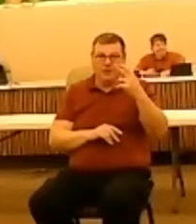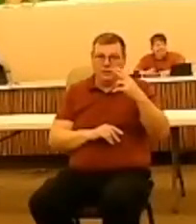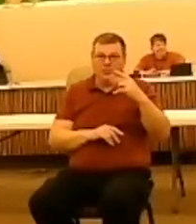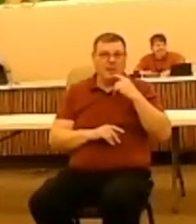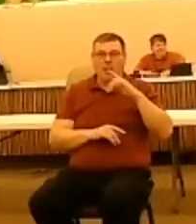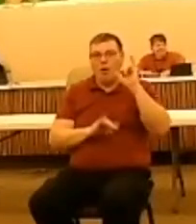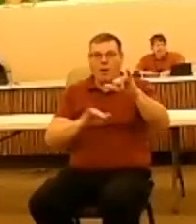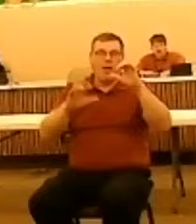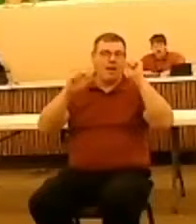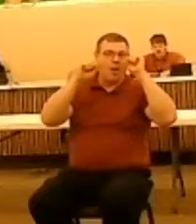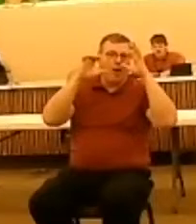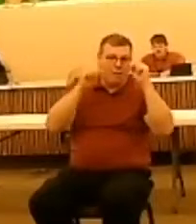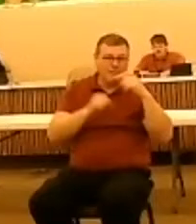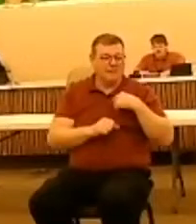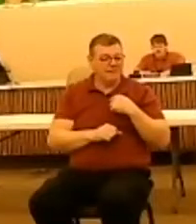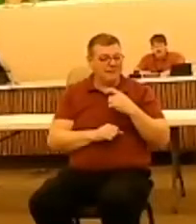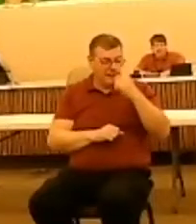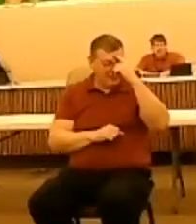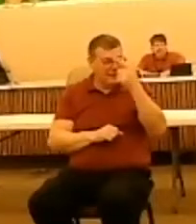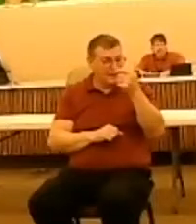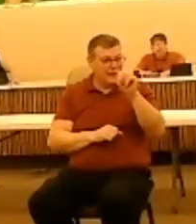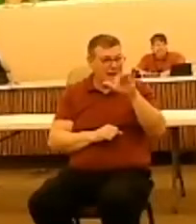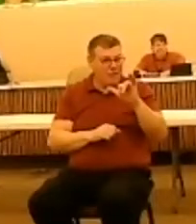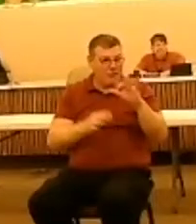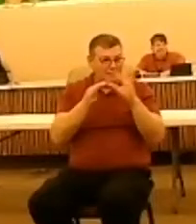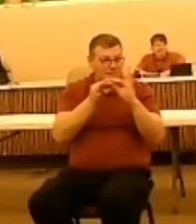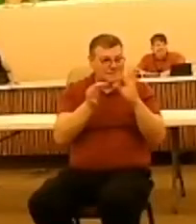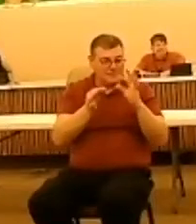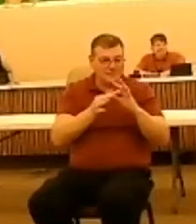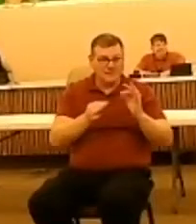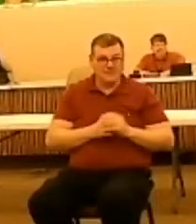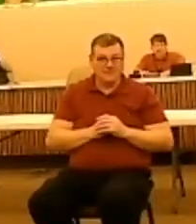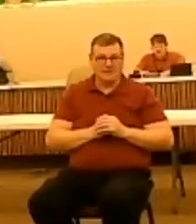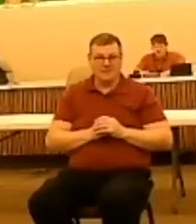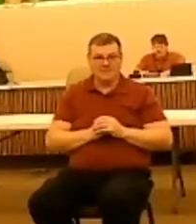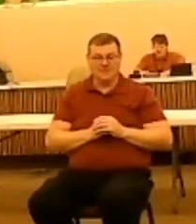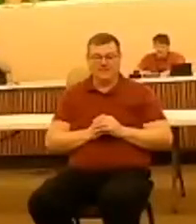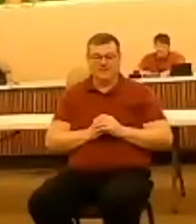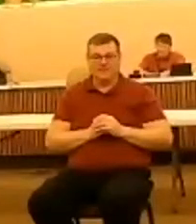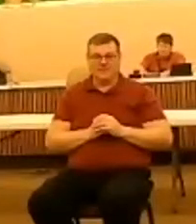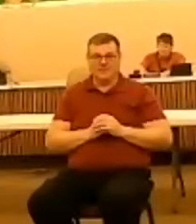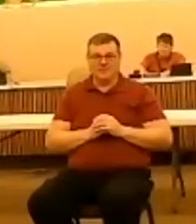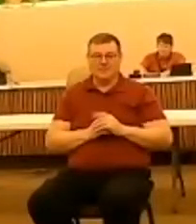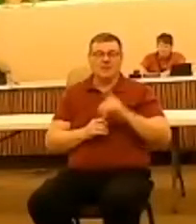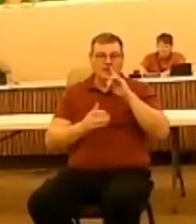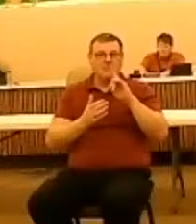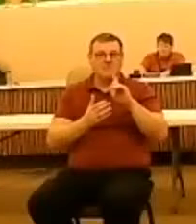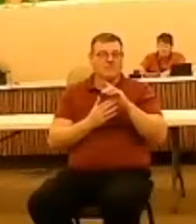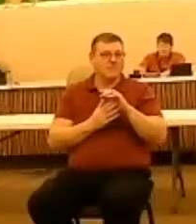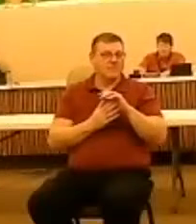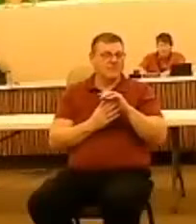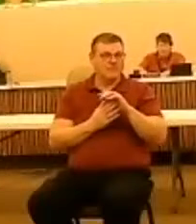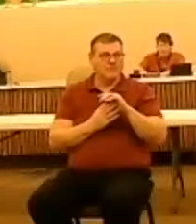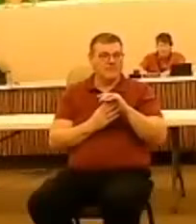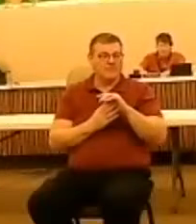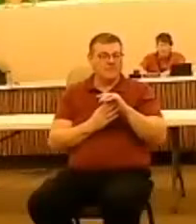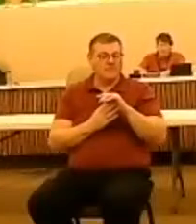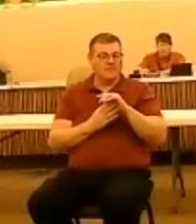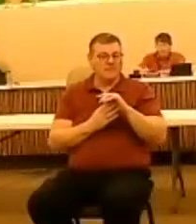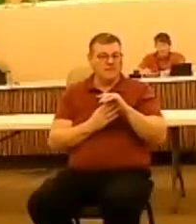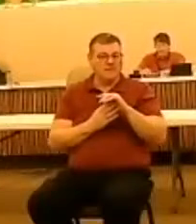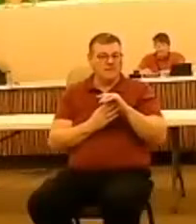if they could do it. I'm pretty sure it was Gary who said that. At least one. Yes, I would, that'd be nice too, provided